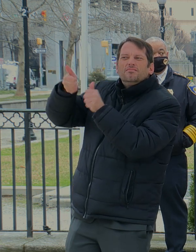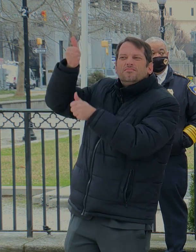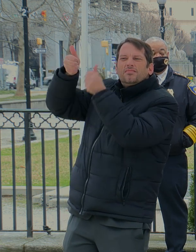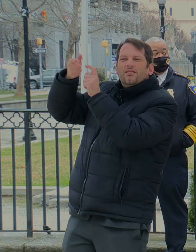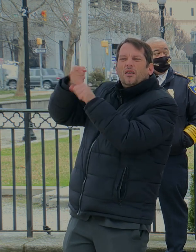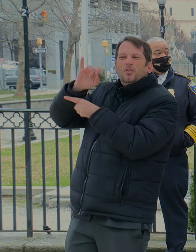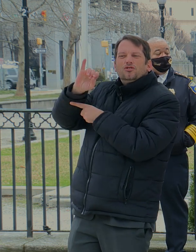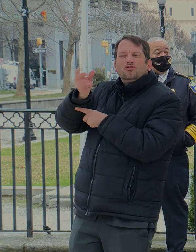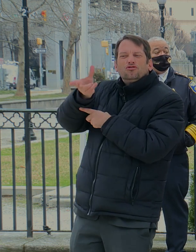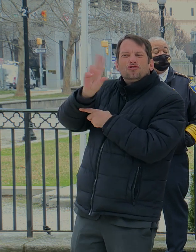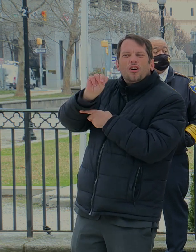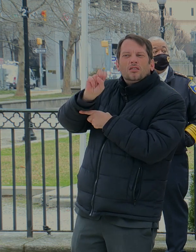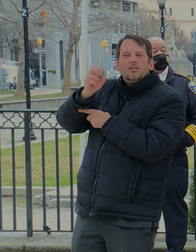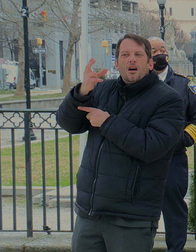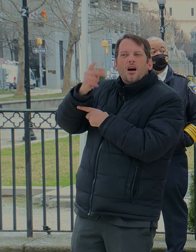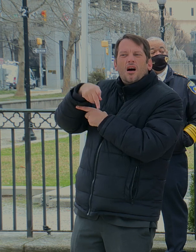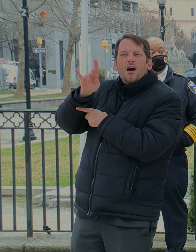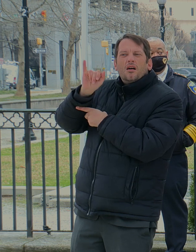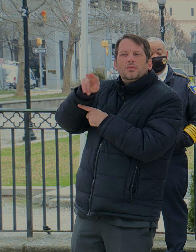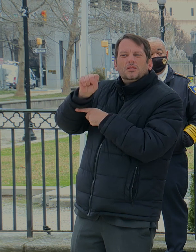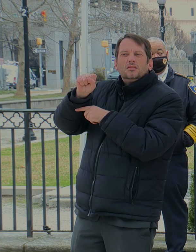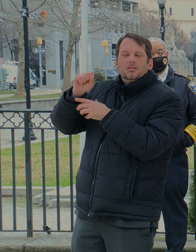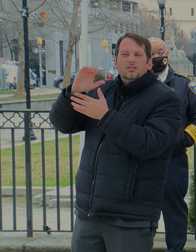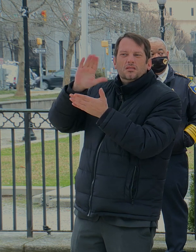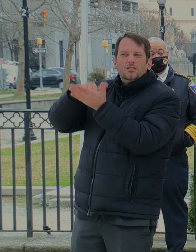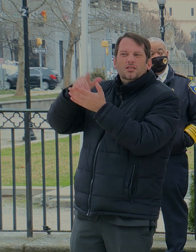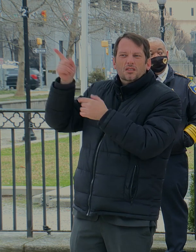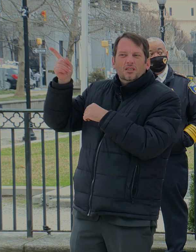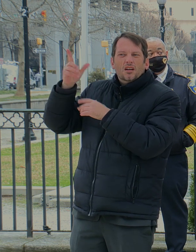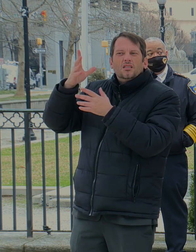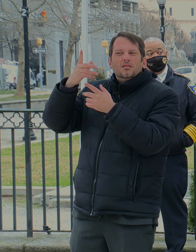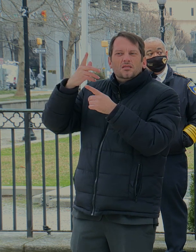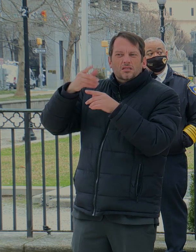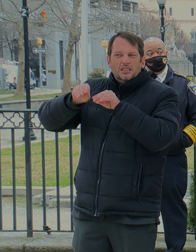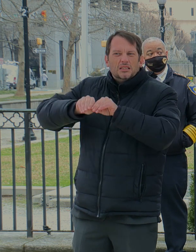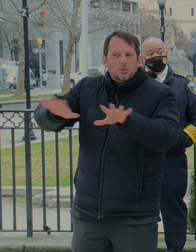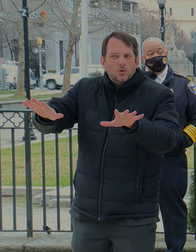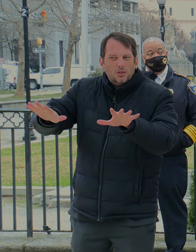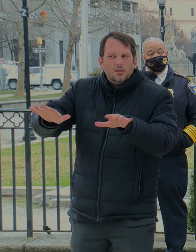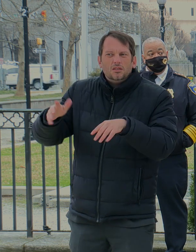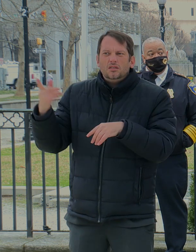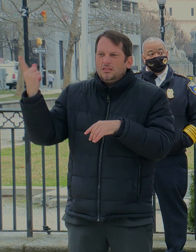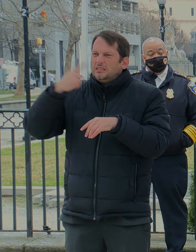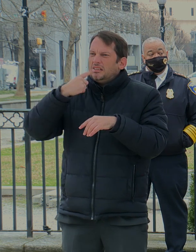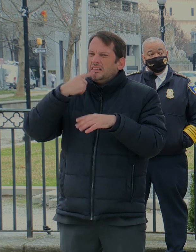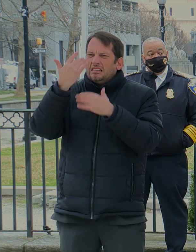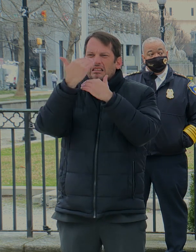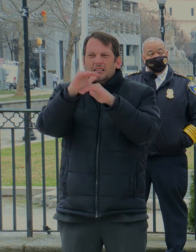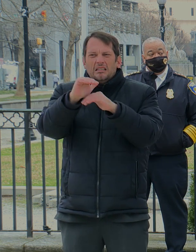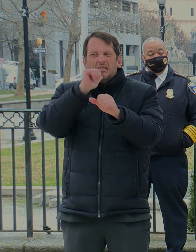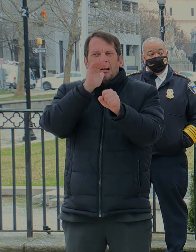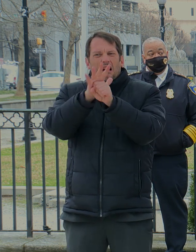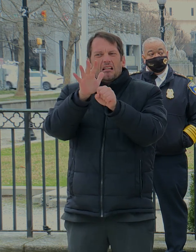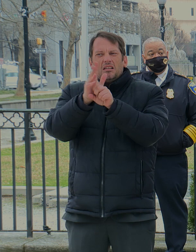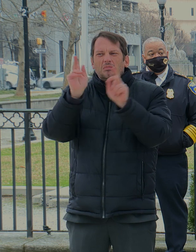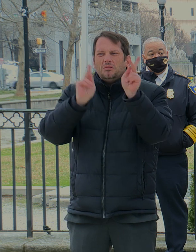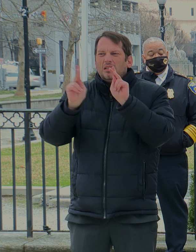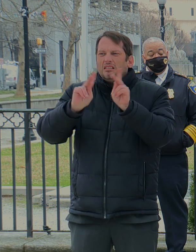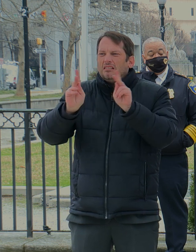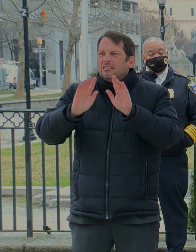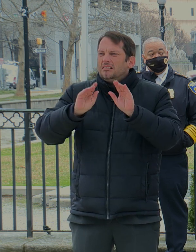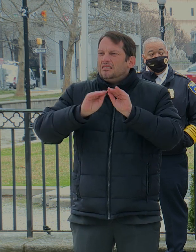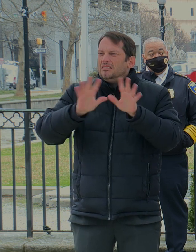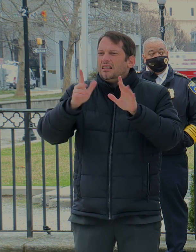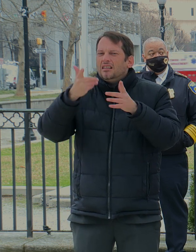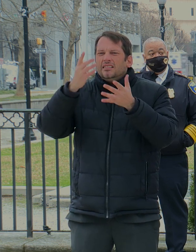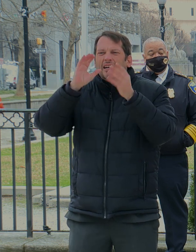and in the state. He indicated that there may be manpower issues with not enough people trained to actually administer these doses.